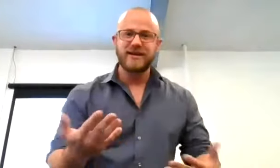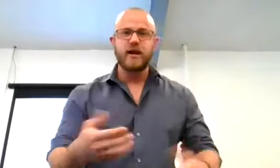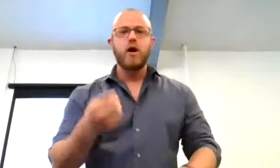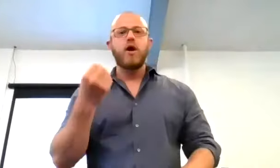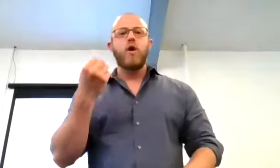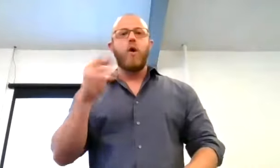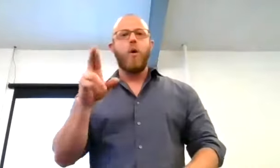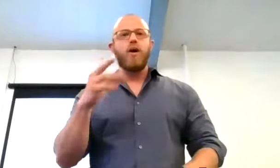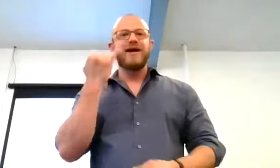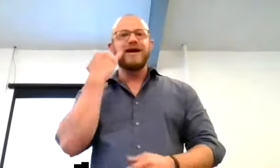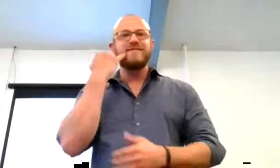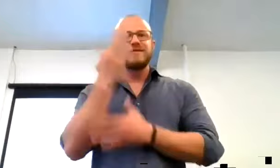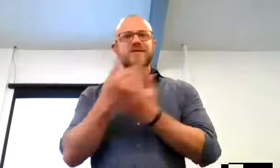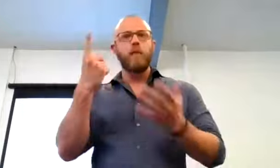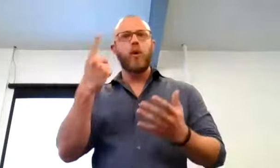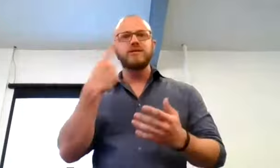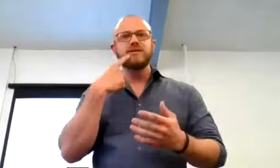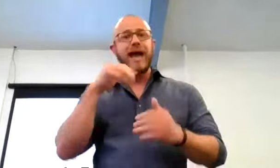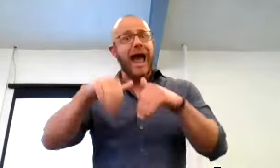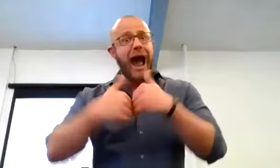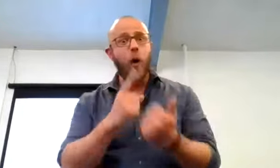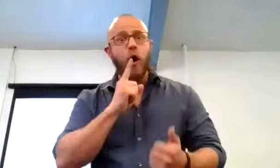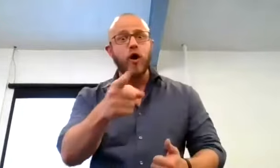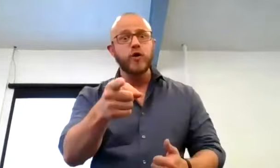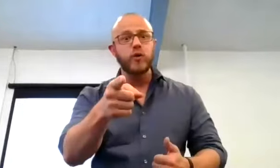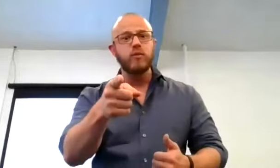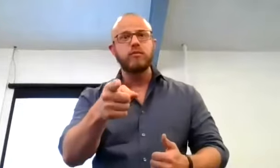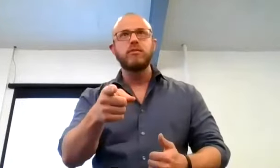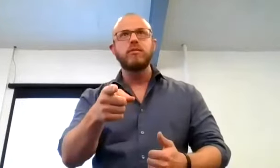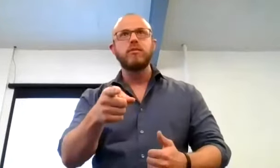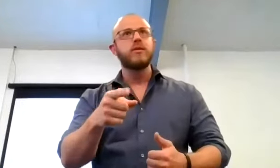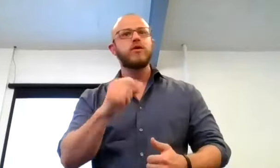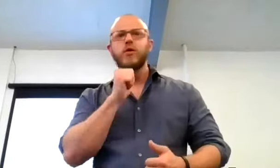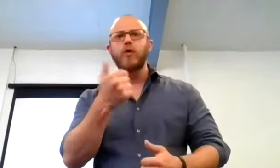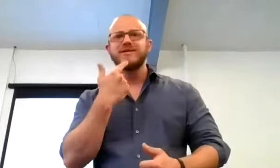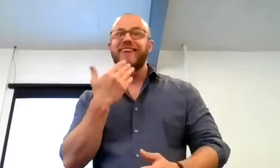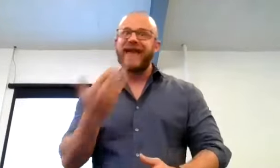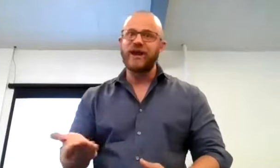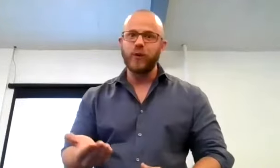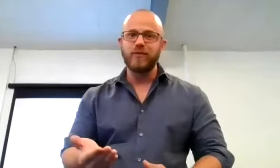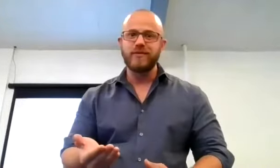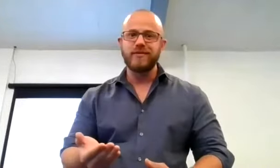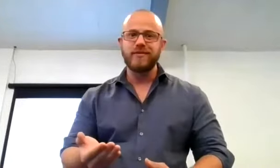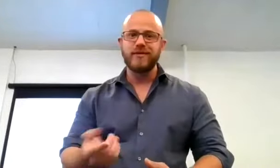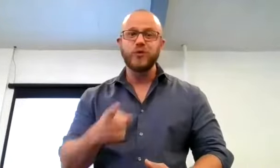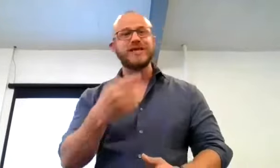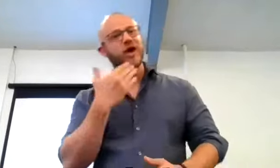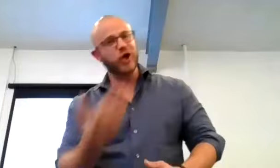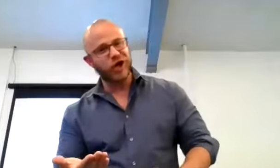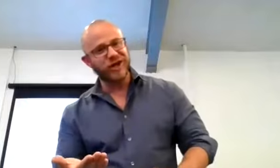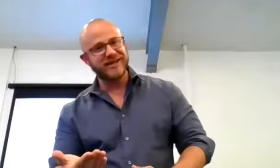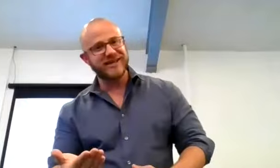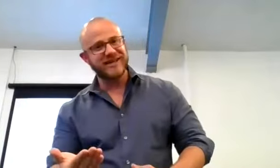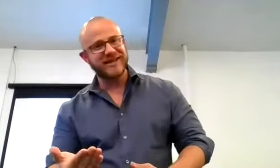you. Or if someone says, how are you? You don't say, thank you, you say,